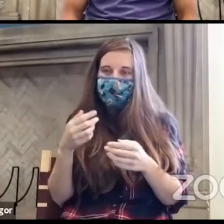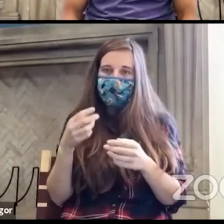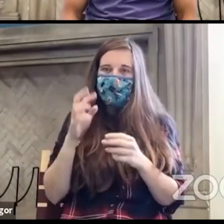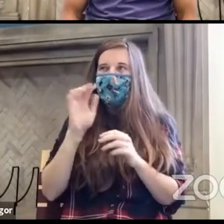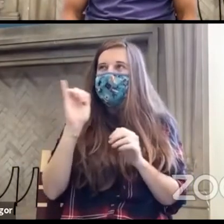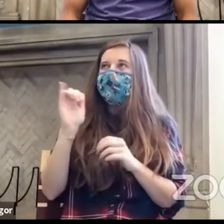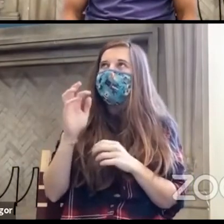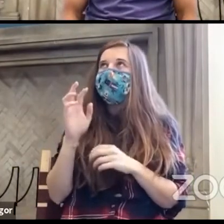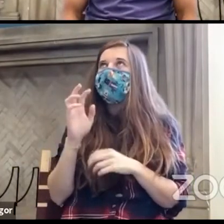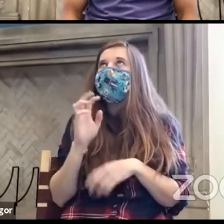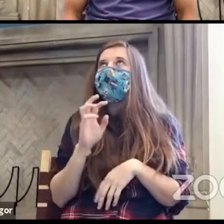It's kind of like RPG.